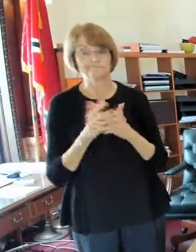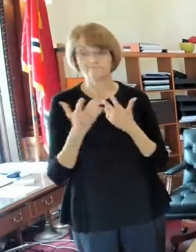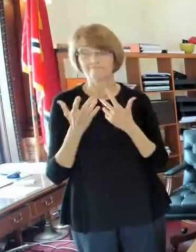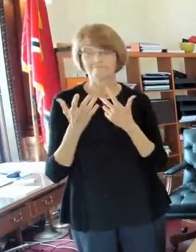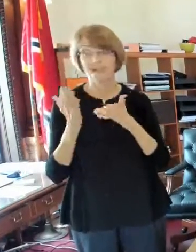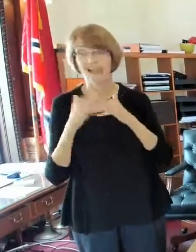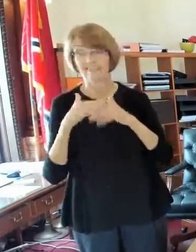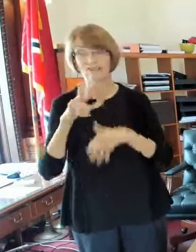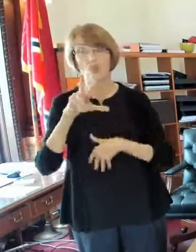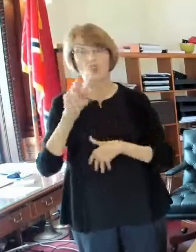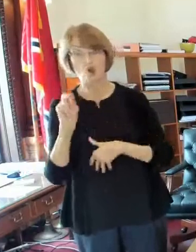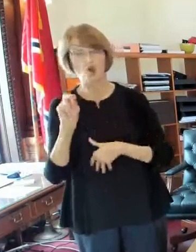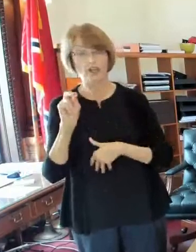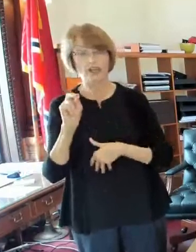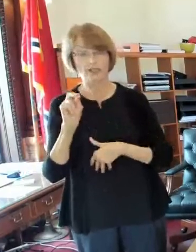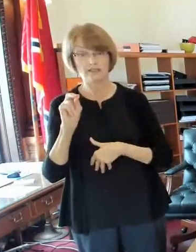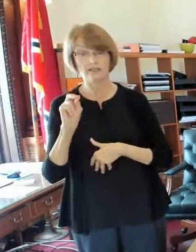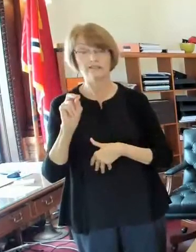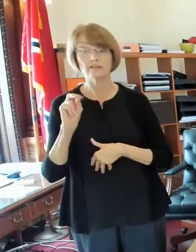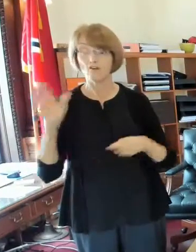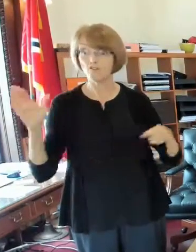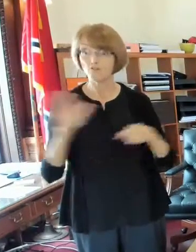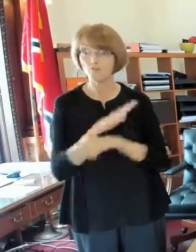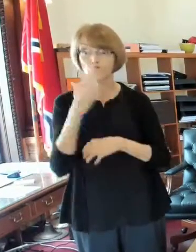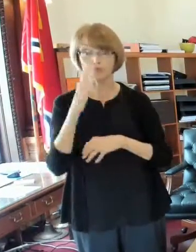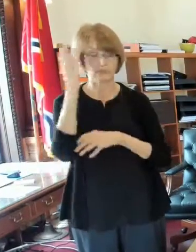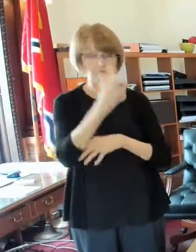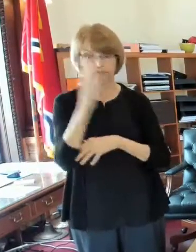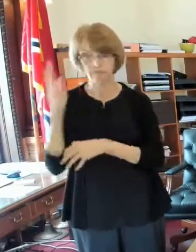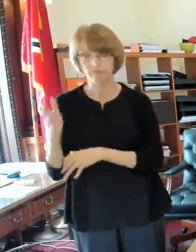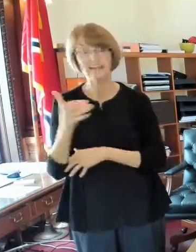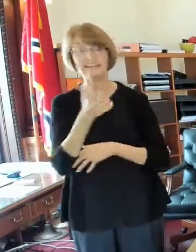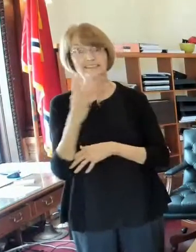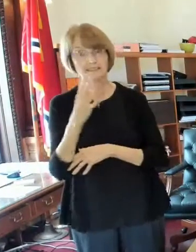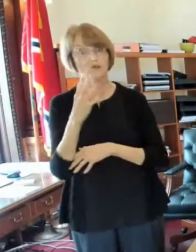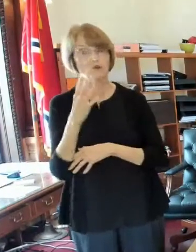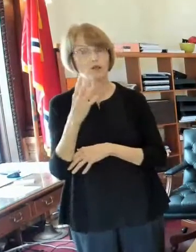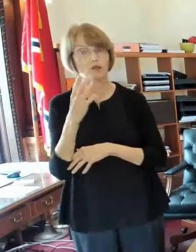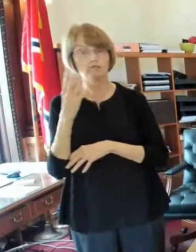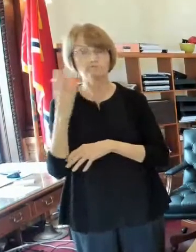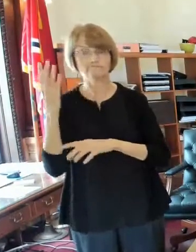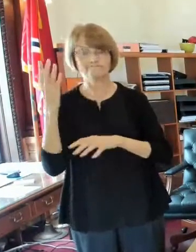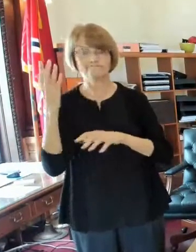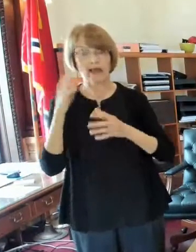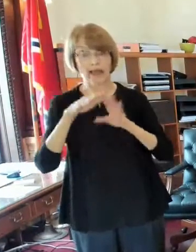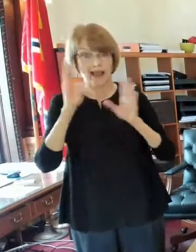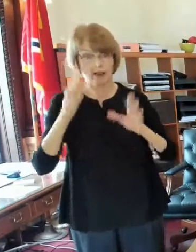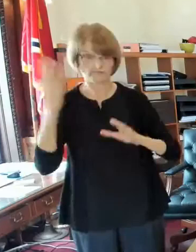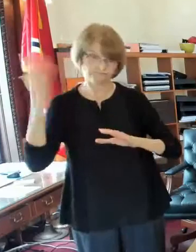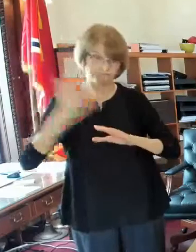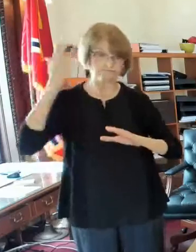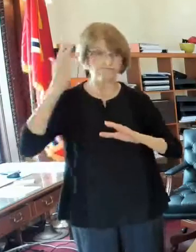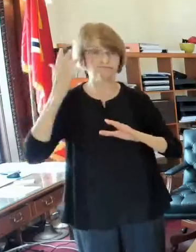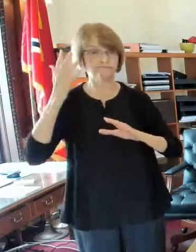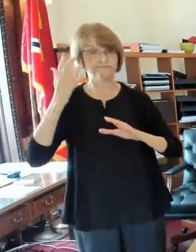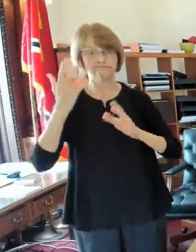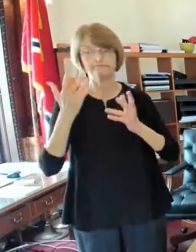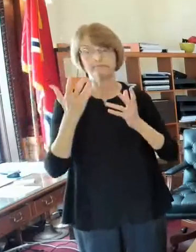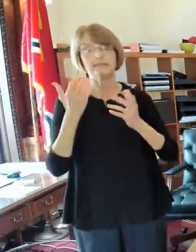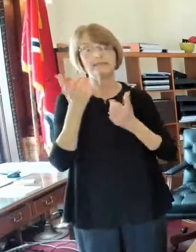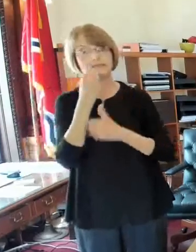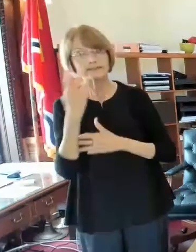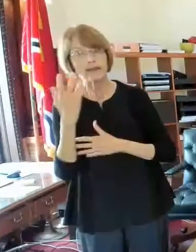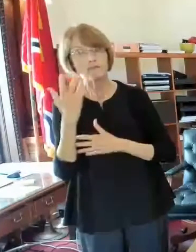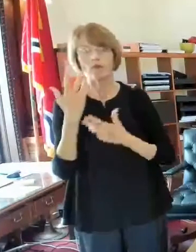were toppled. 7 of them hit homes, and a number of them blocked streets. At this point in